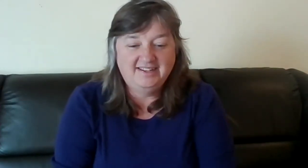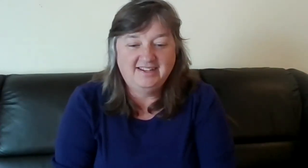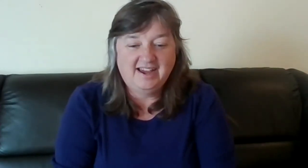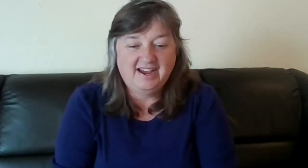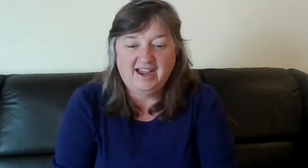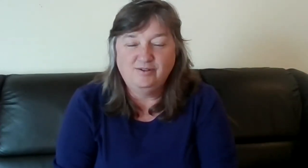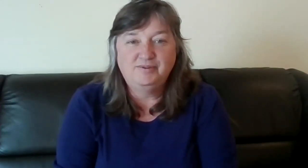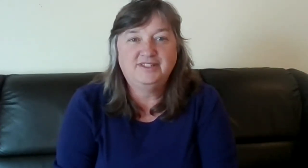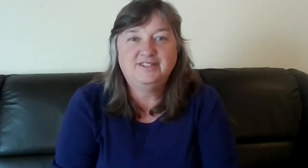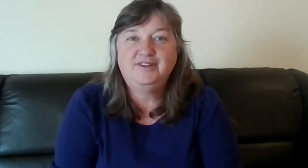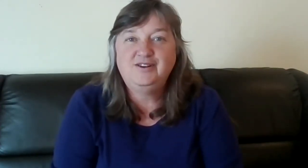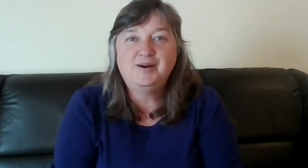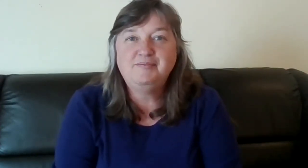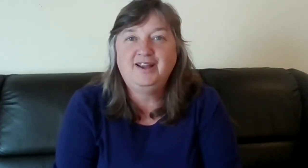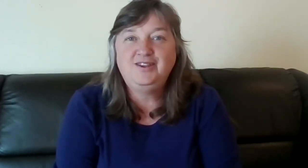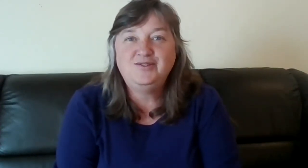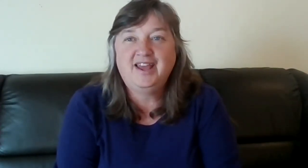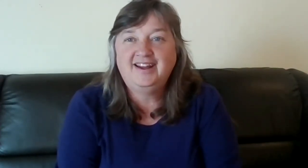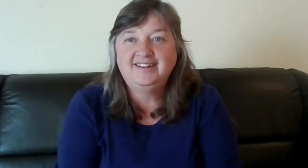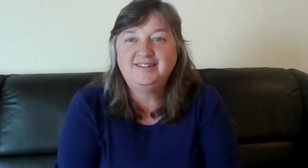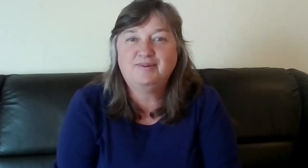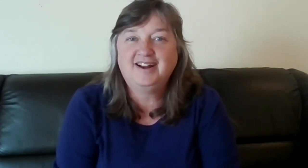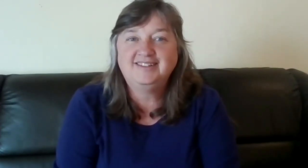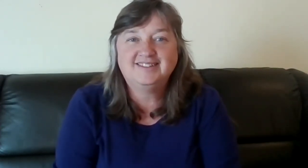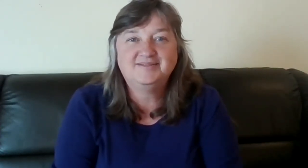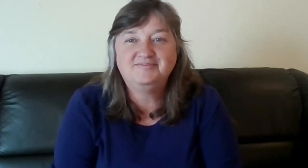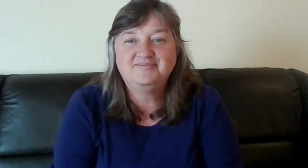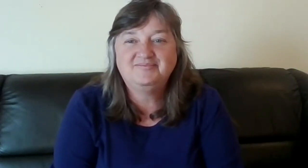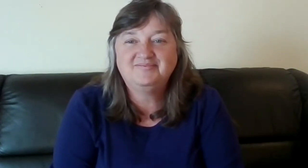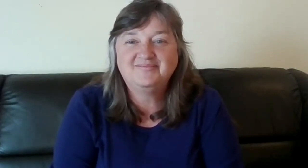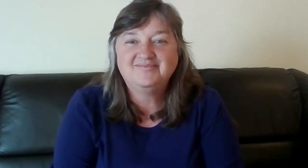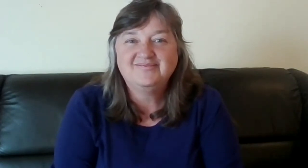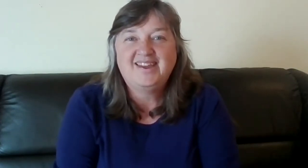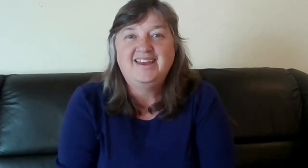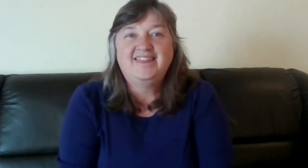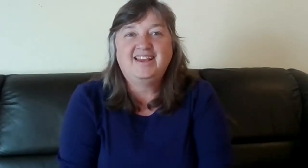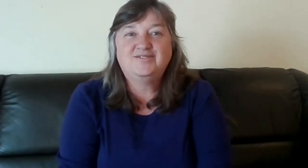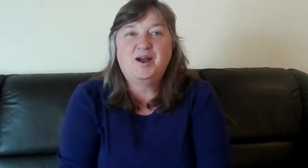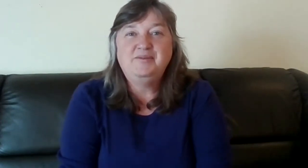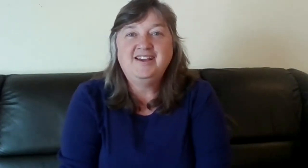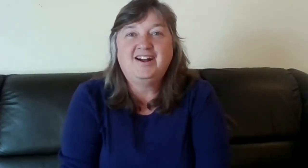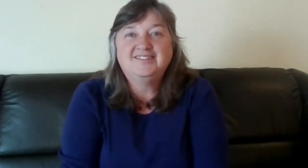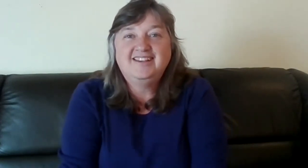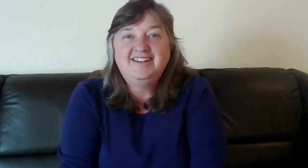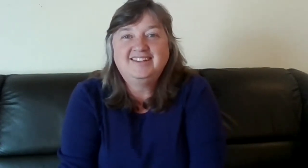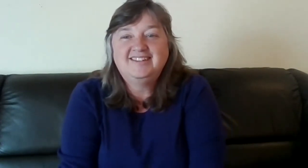And I will put this video up and you can practice. Thanks for coming. I'll see you next